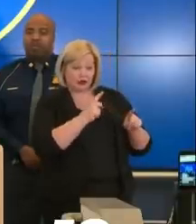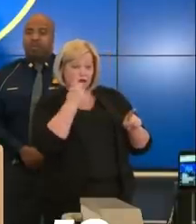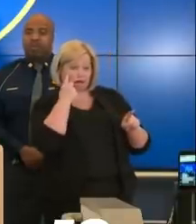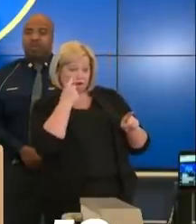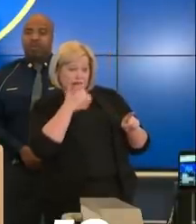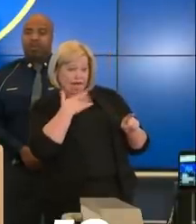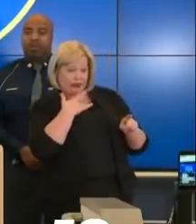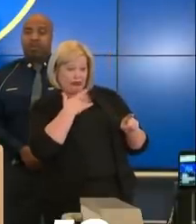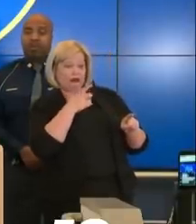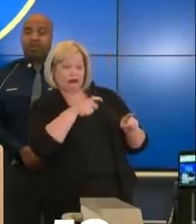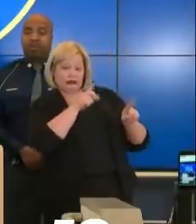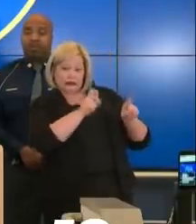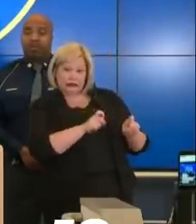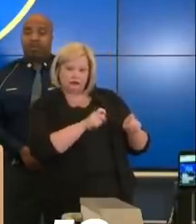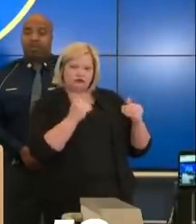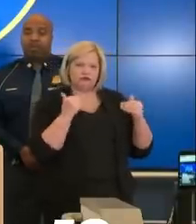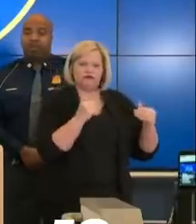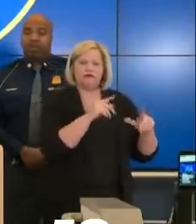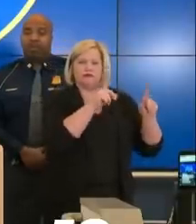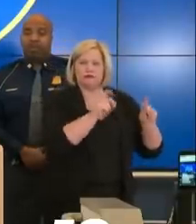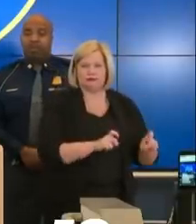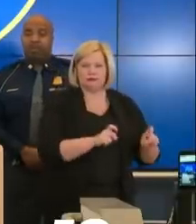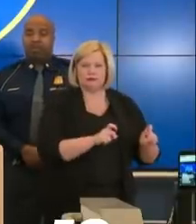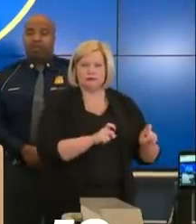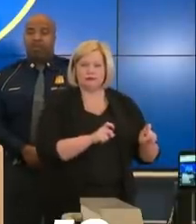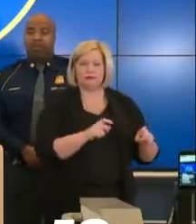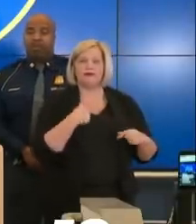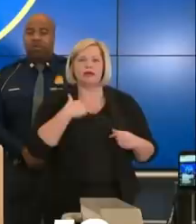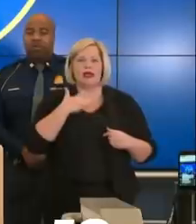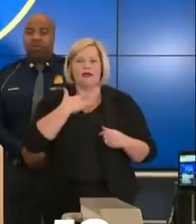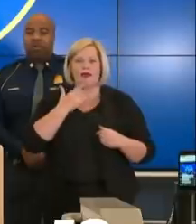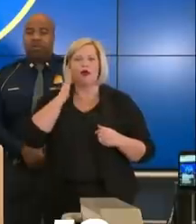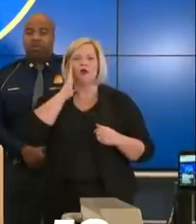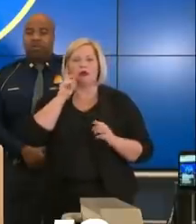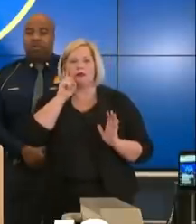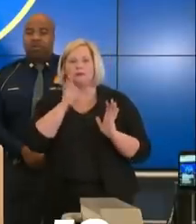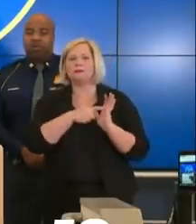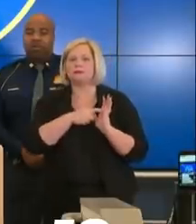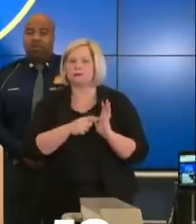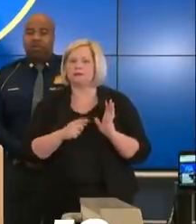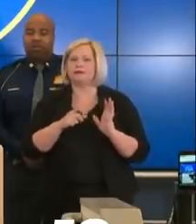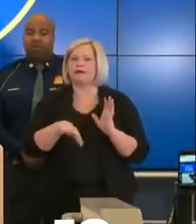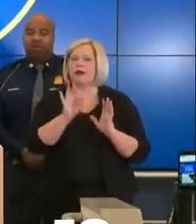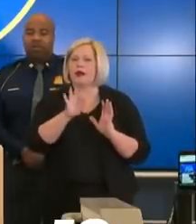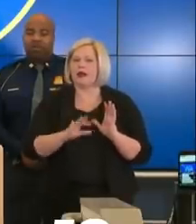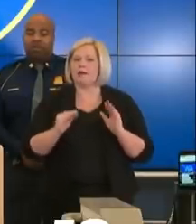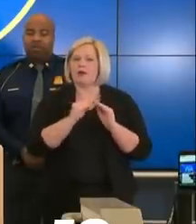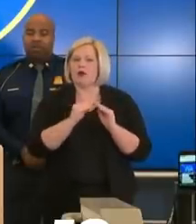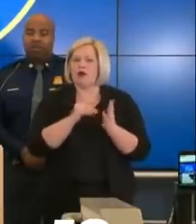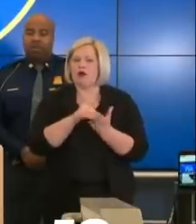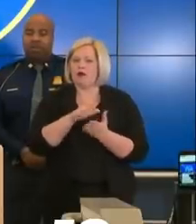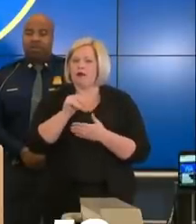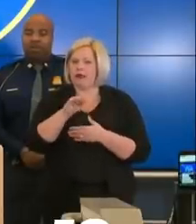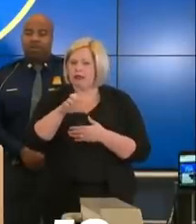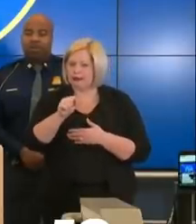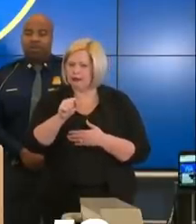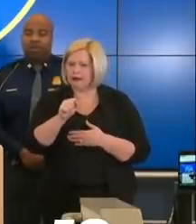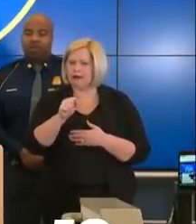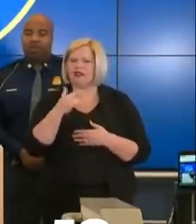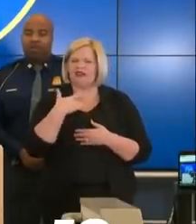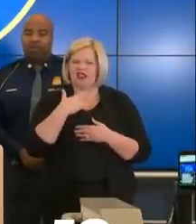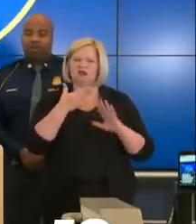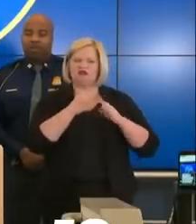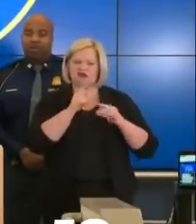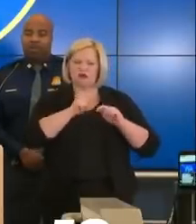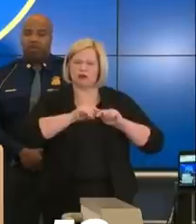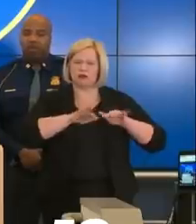as appropriate. I expect us to find more cases of this disease, and I expect there to be community